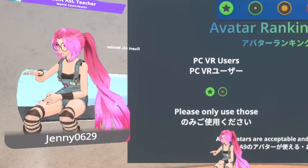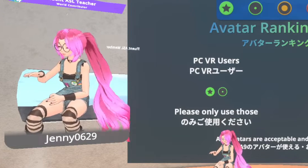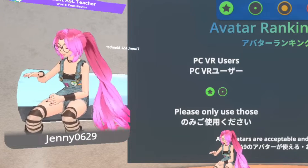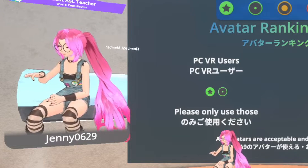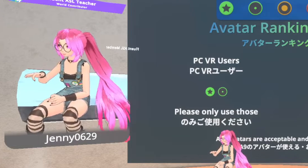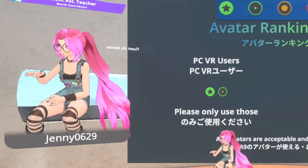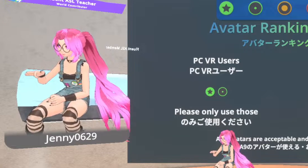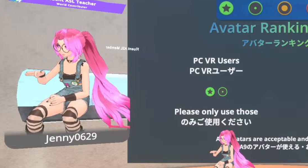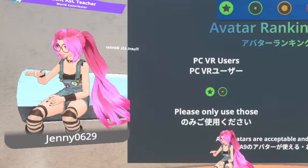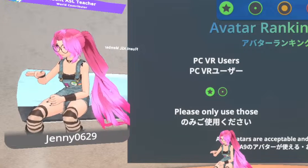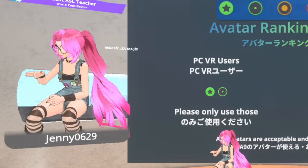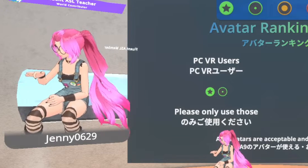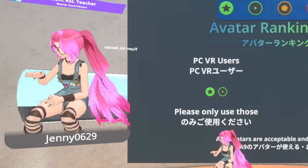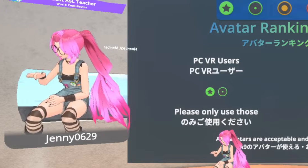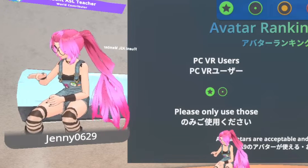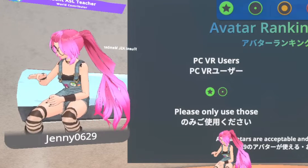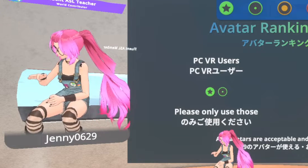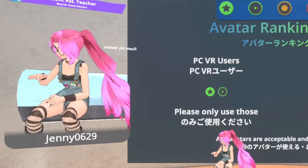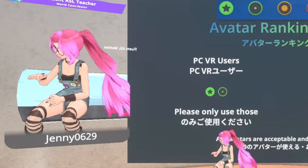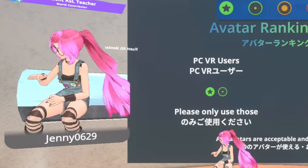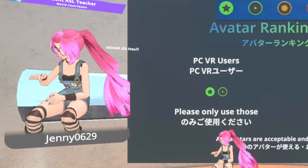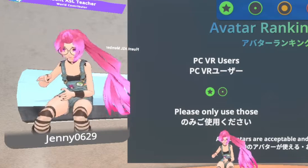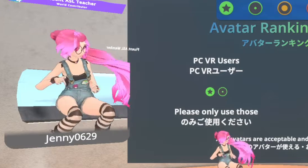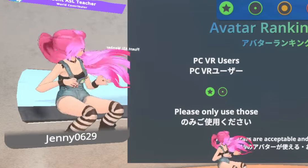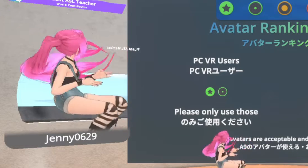interchangeable. Yeah.